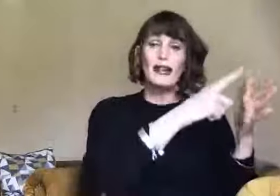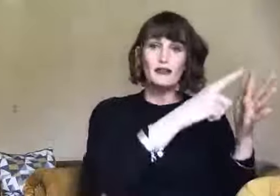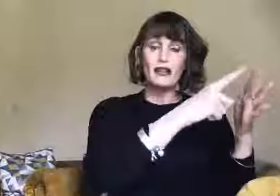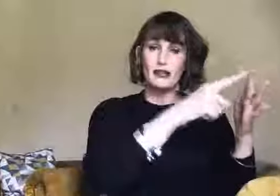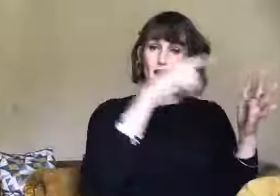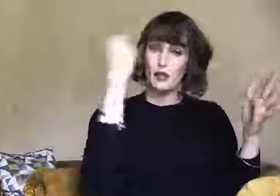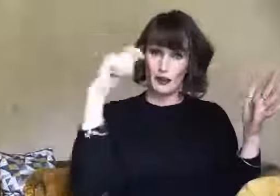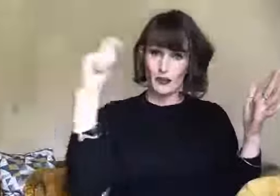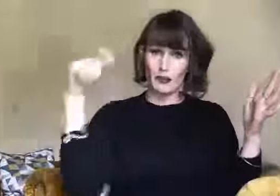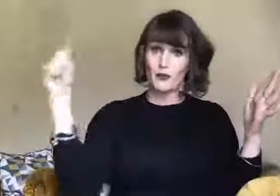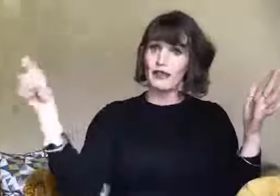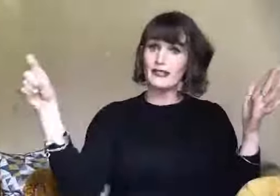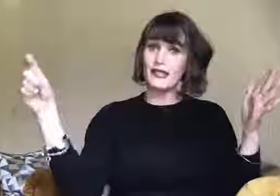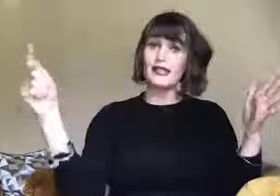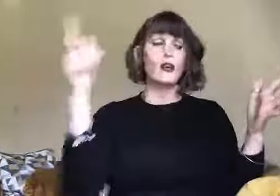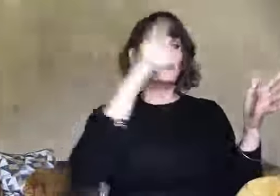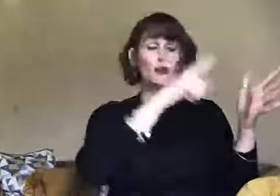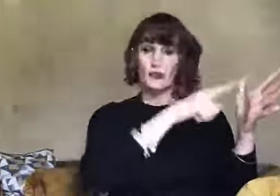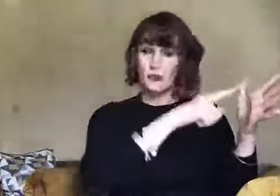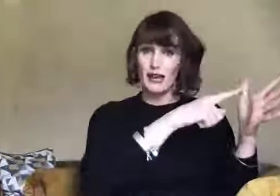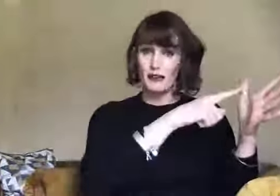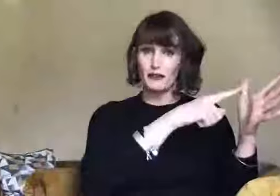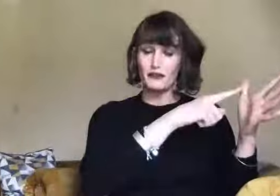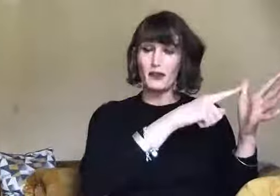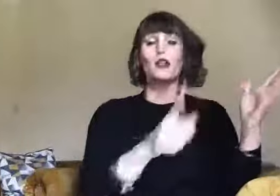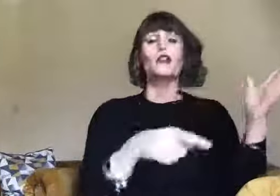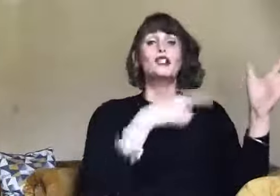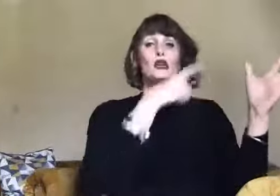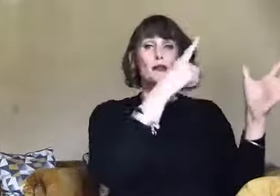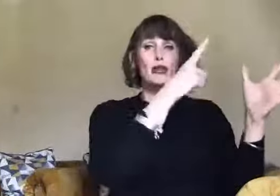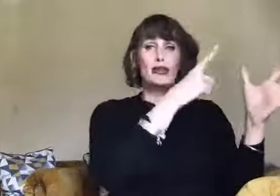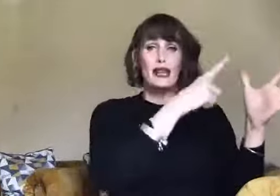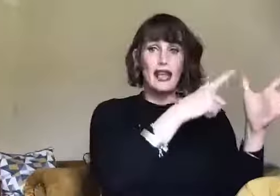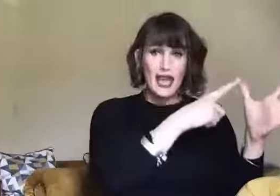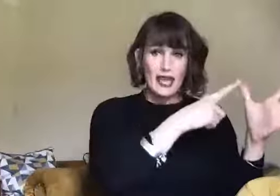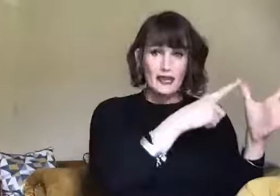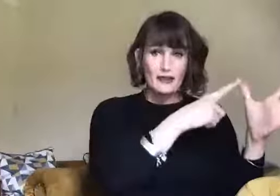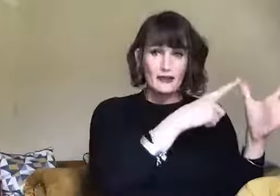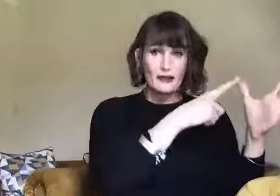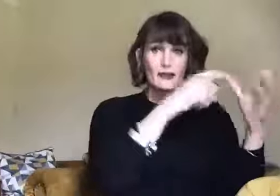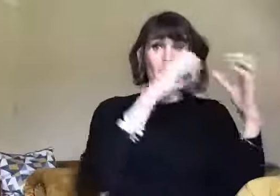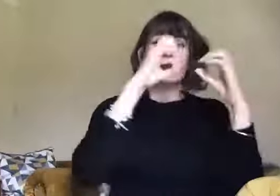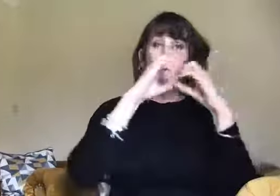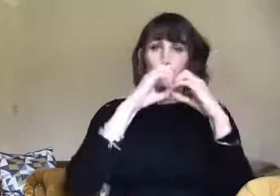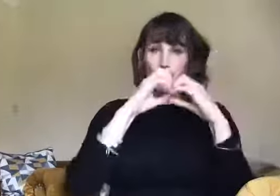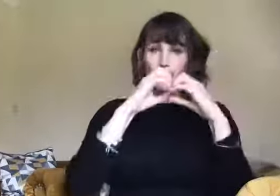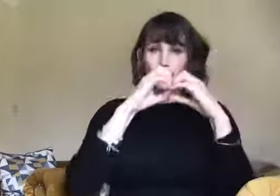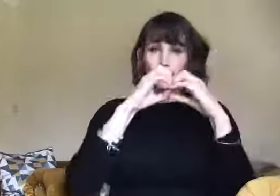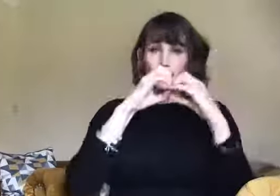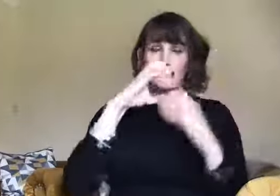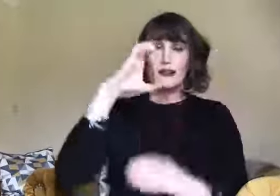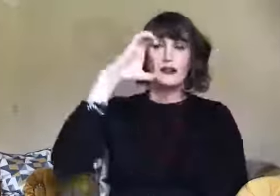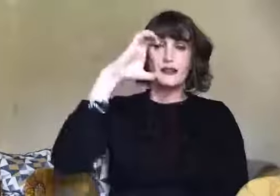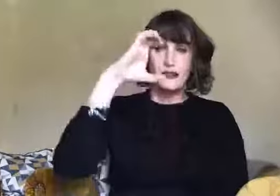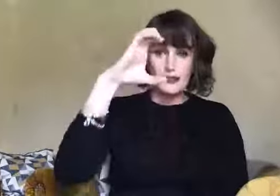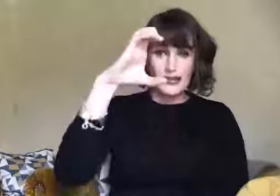left hand. So because I'm a righty, I point to my left. So it would be A, B,